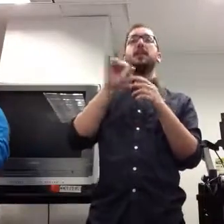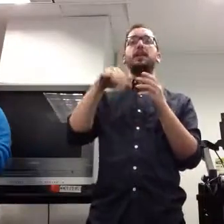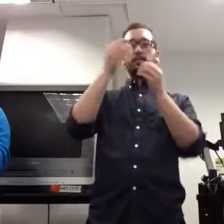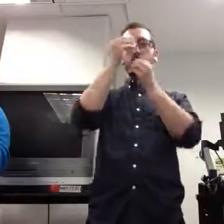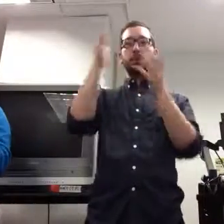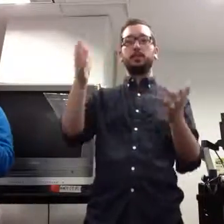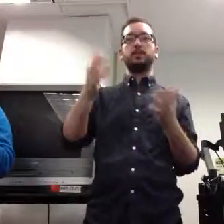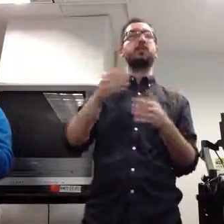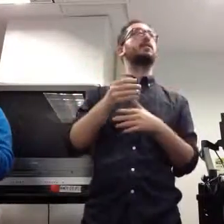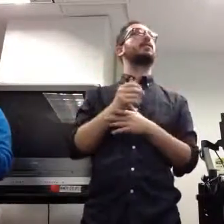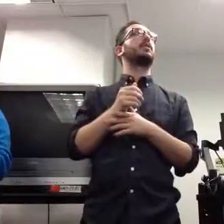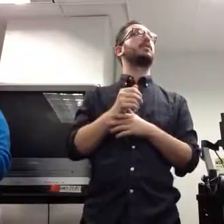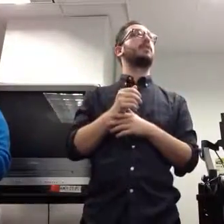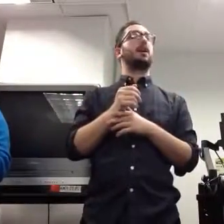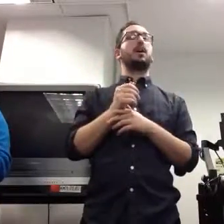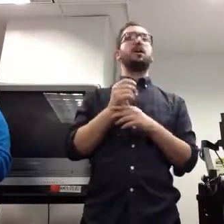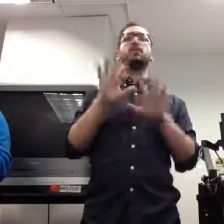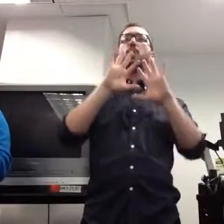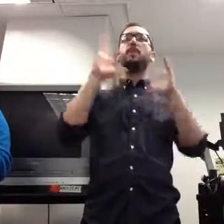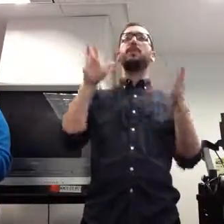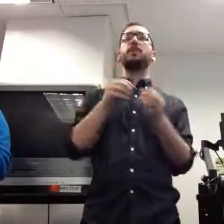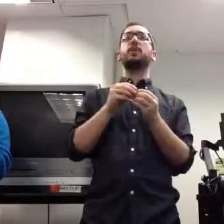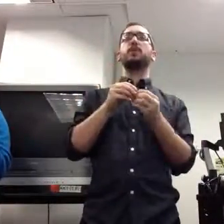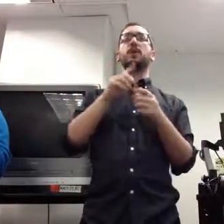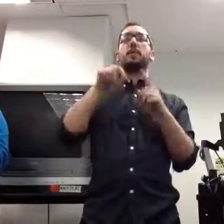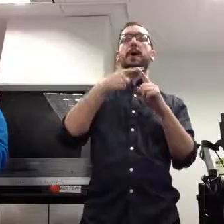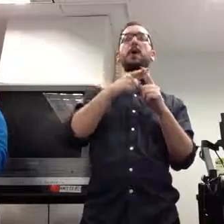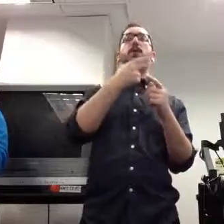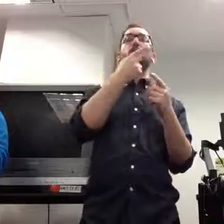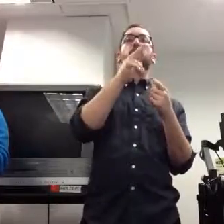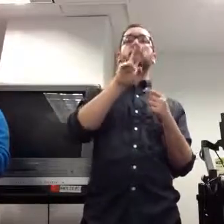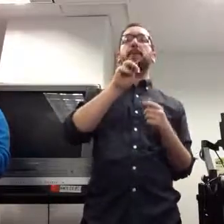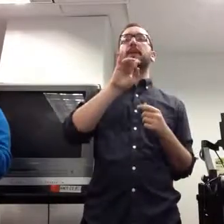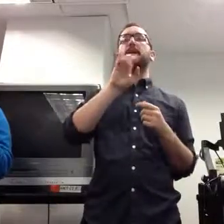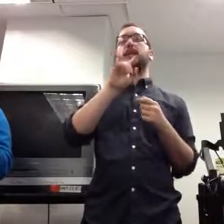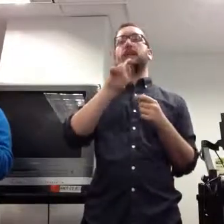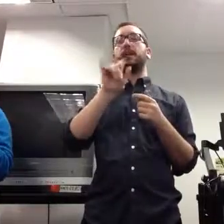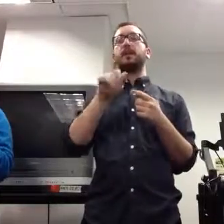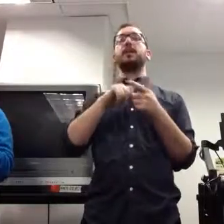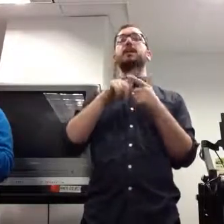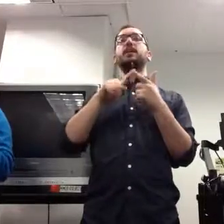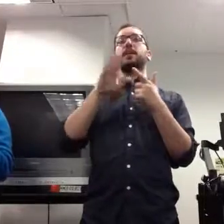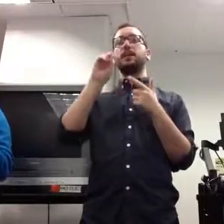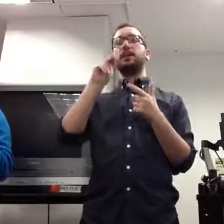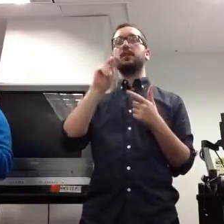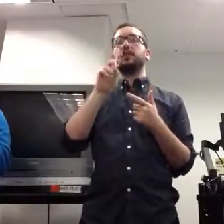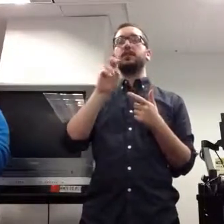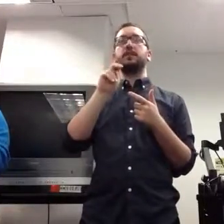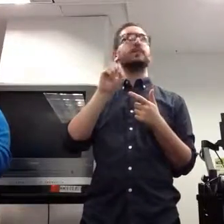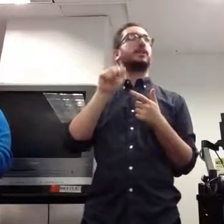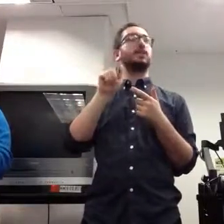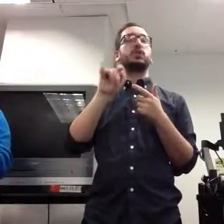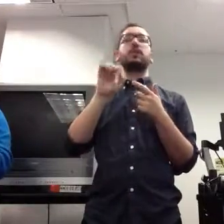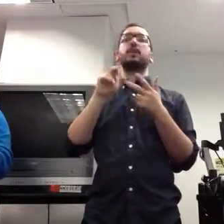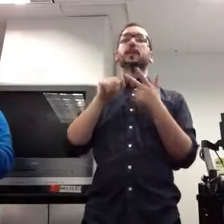review over humidity and condensation and evaporation, things like that. What we're going to do today is go through and look at those. The first